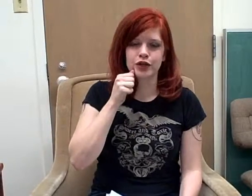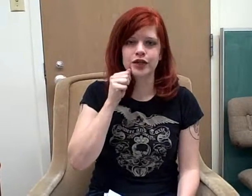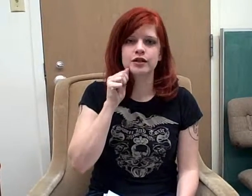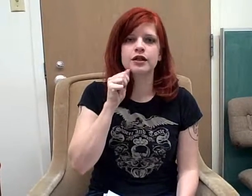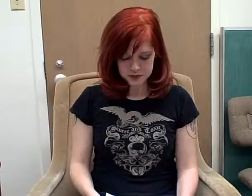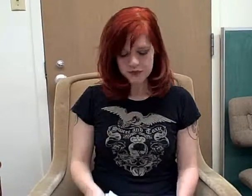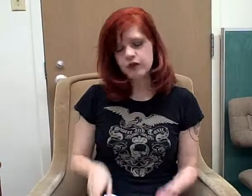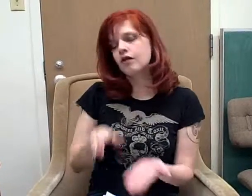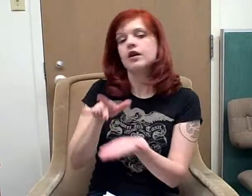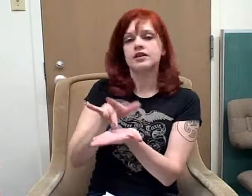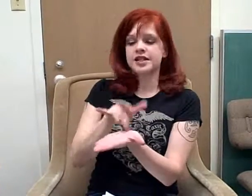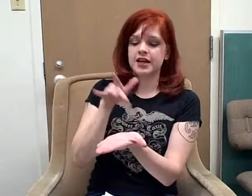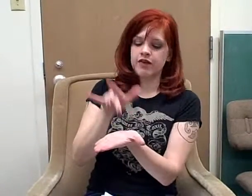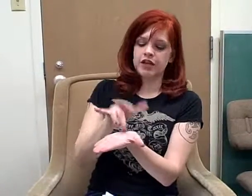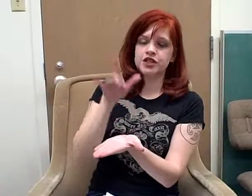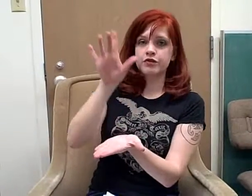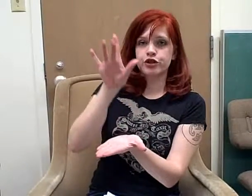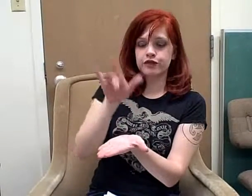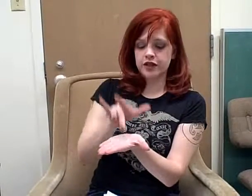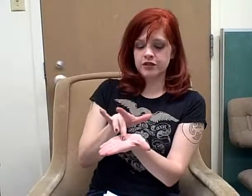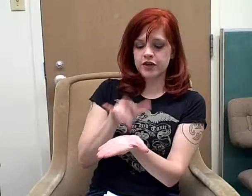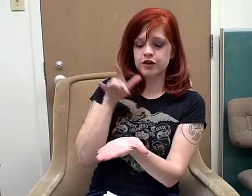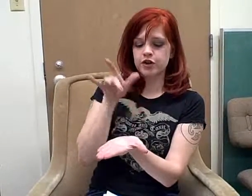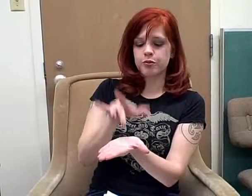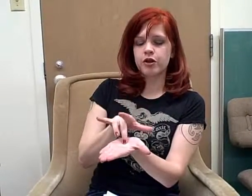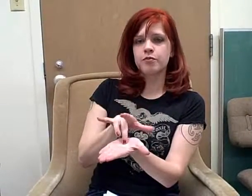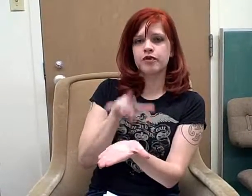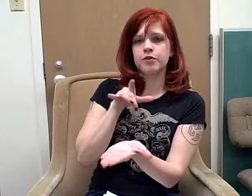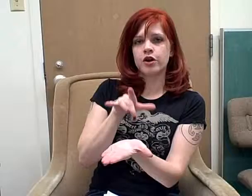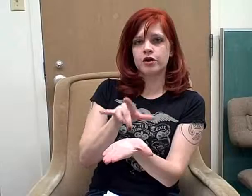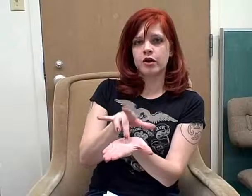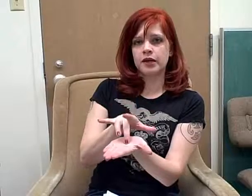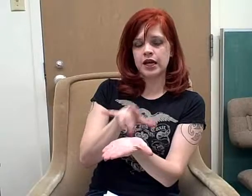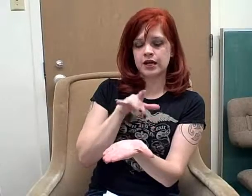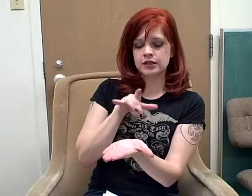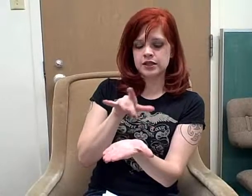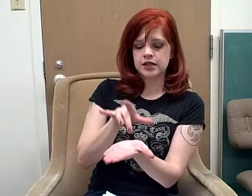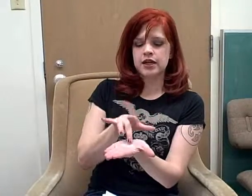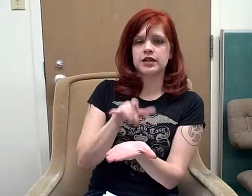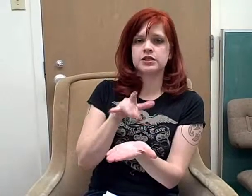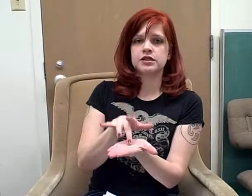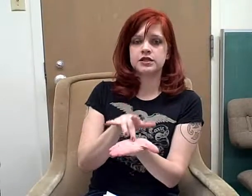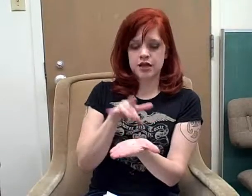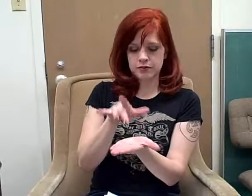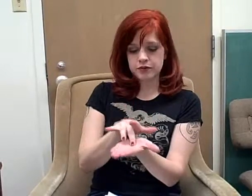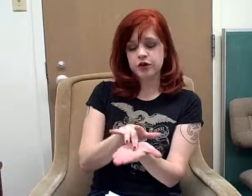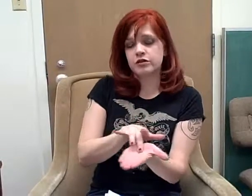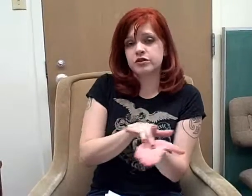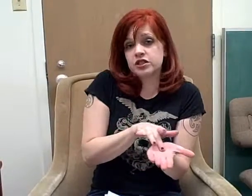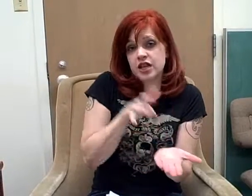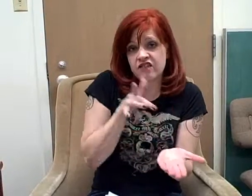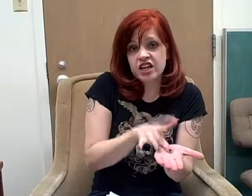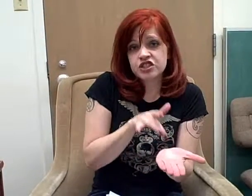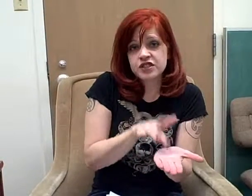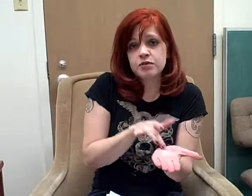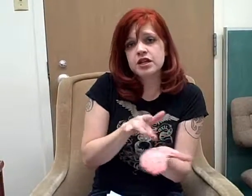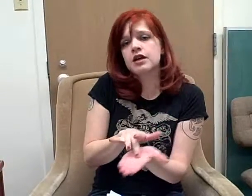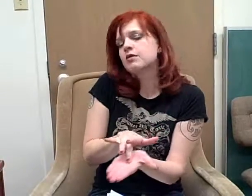suffering. To take advantage of with your feely finger, you pull up from your non-dominant hand. This is, you can just take advantage of something. If you